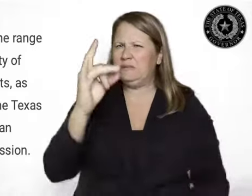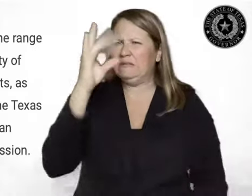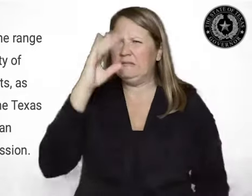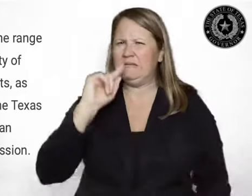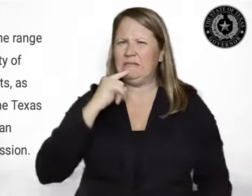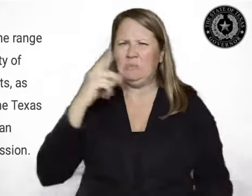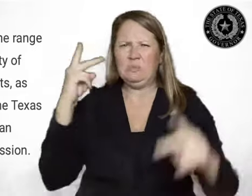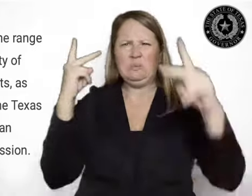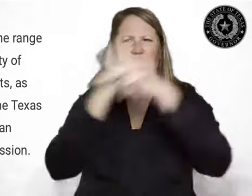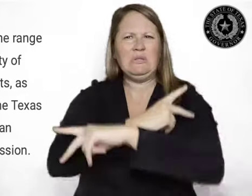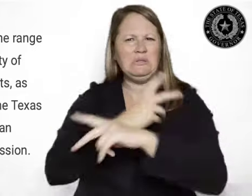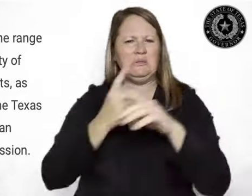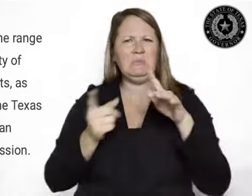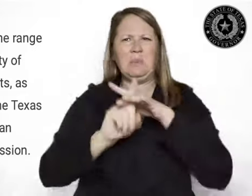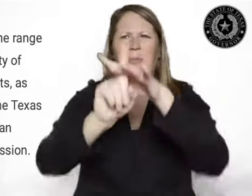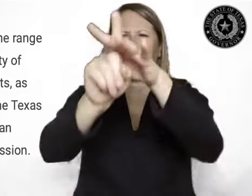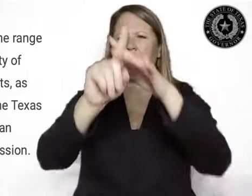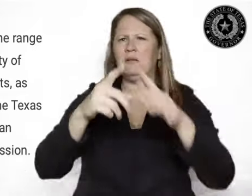Commission.